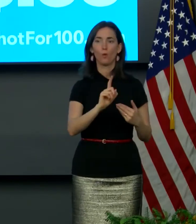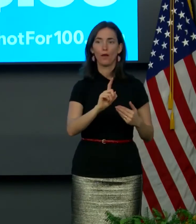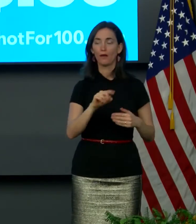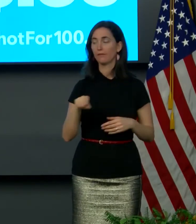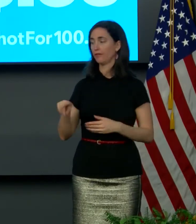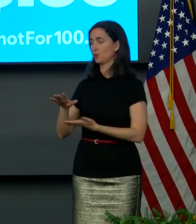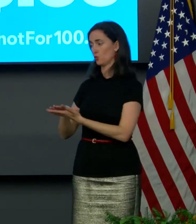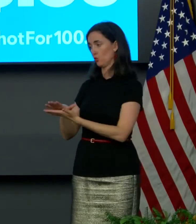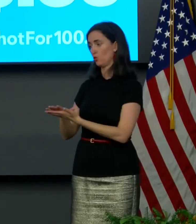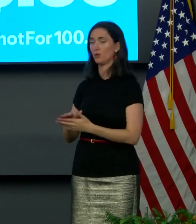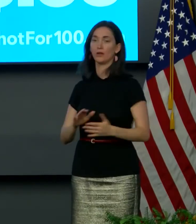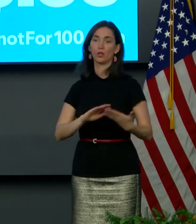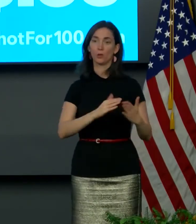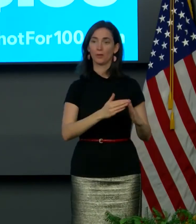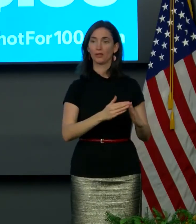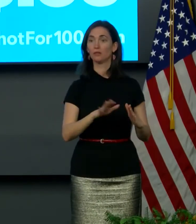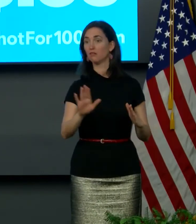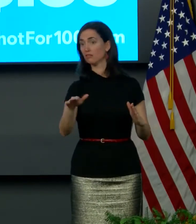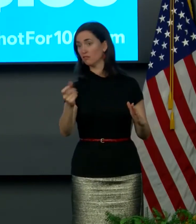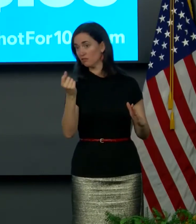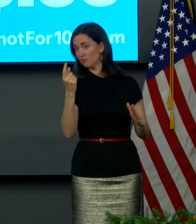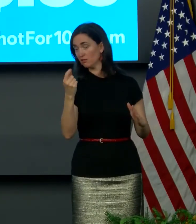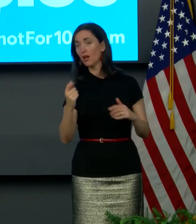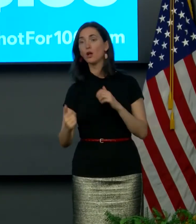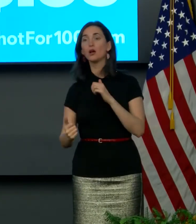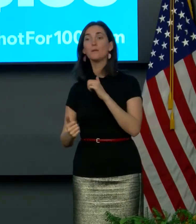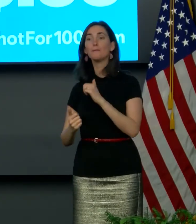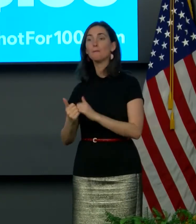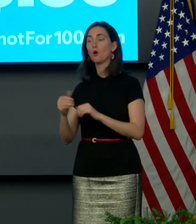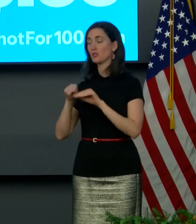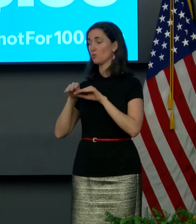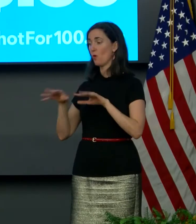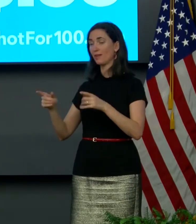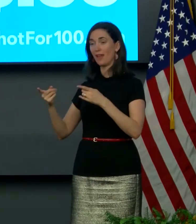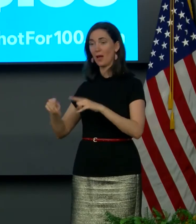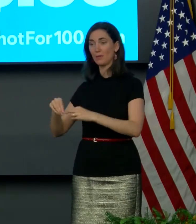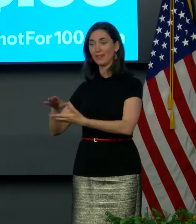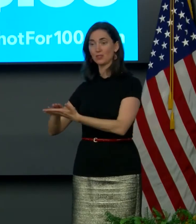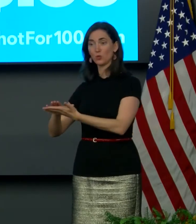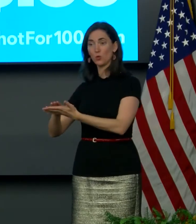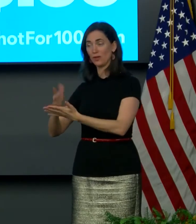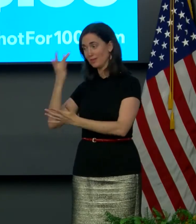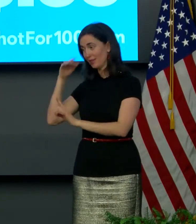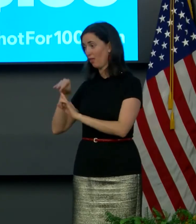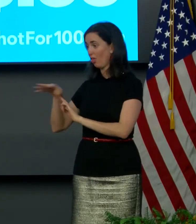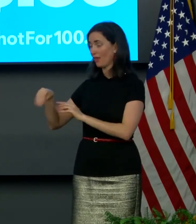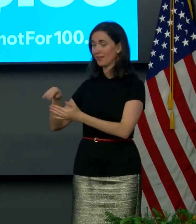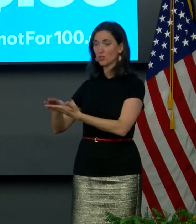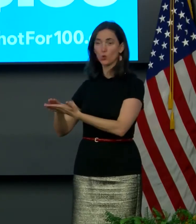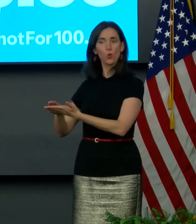this is not happening at school because that's the most structured environment for the kids. They're actually contracting the disease